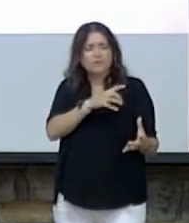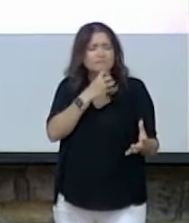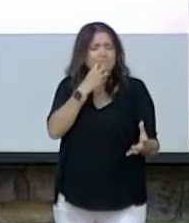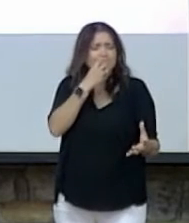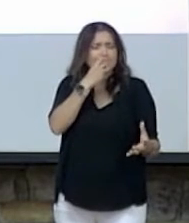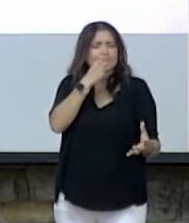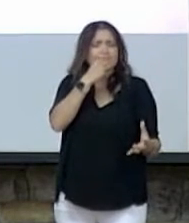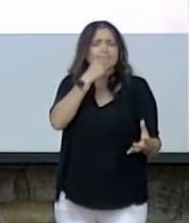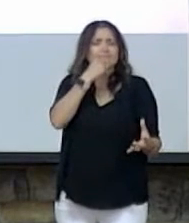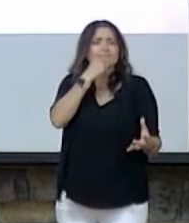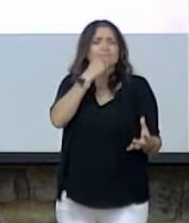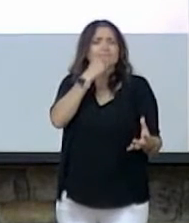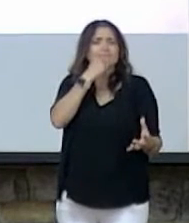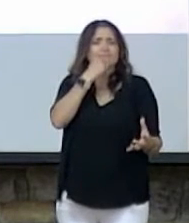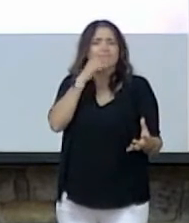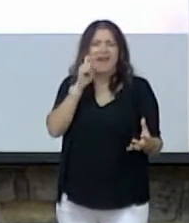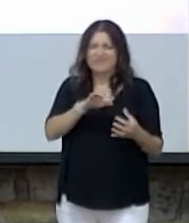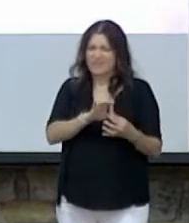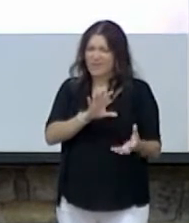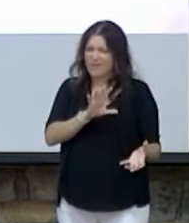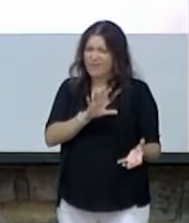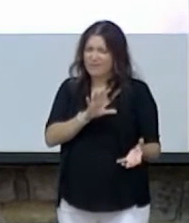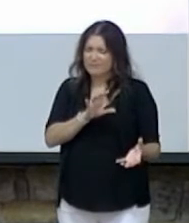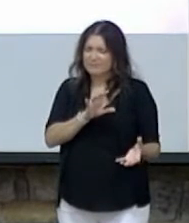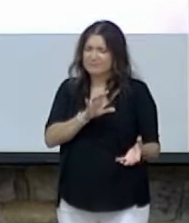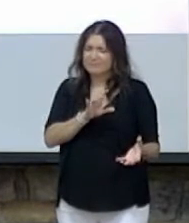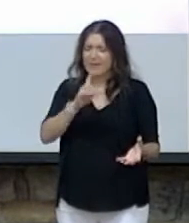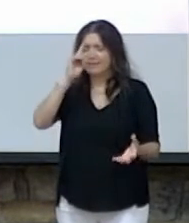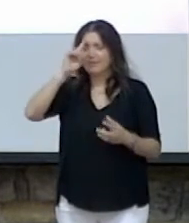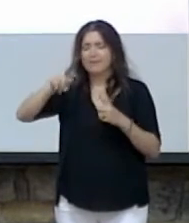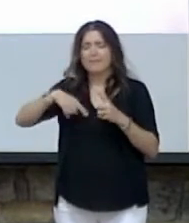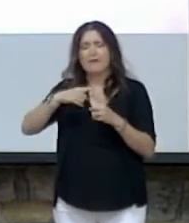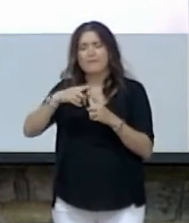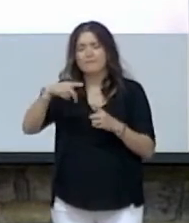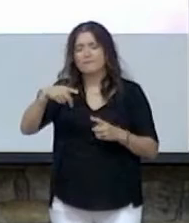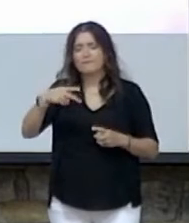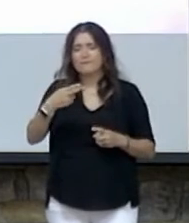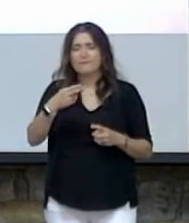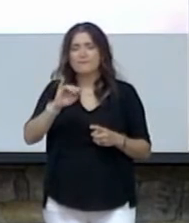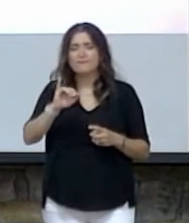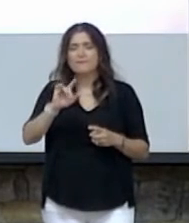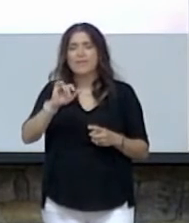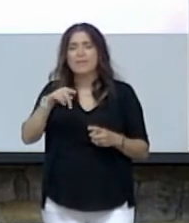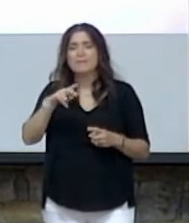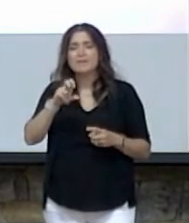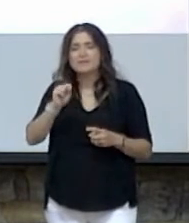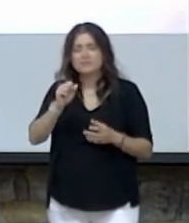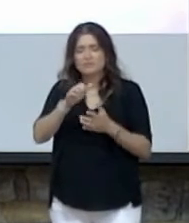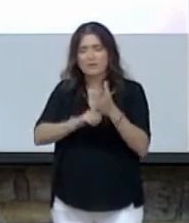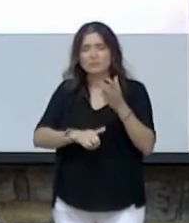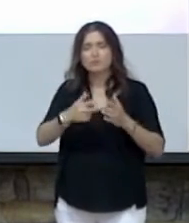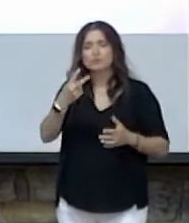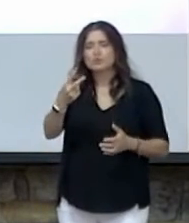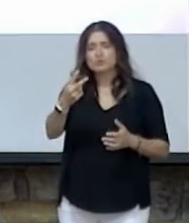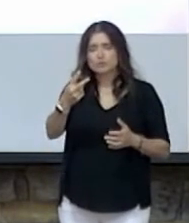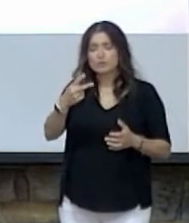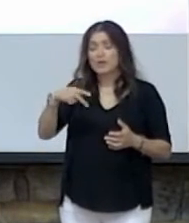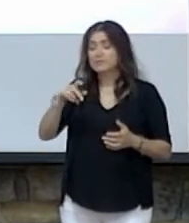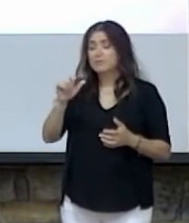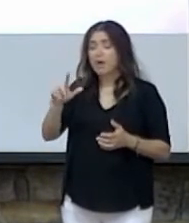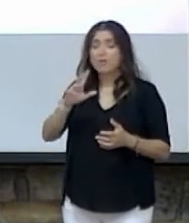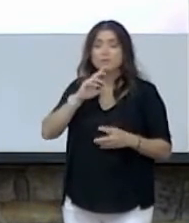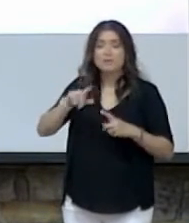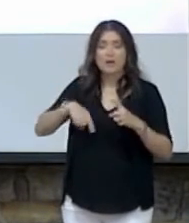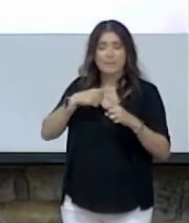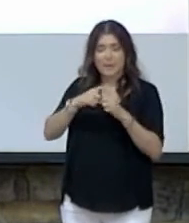dearly? I think about Philippians chapter 2. As Paul would talk about the fact that